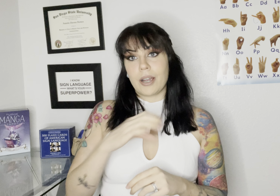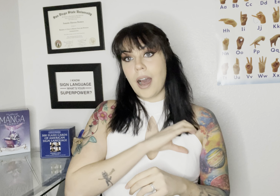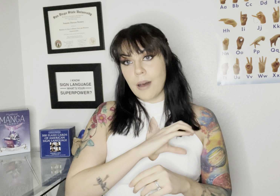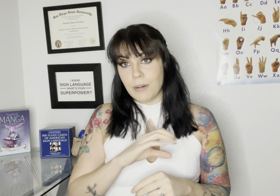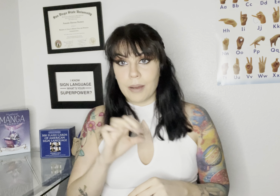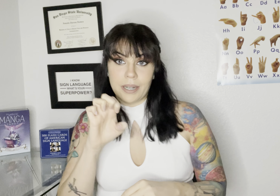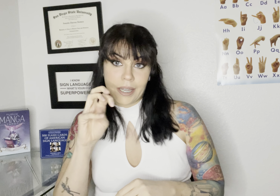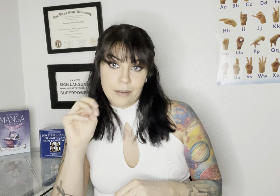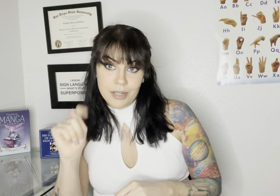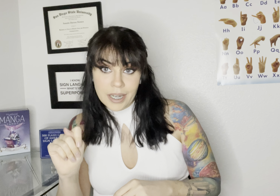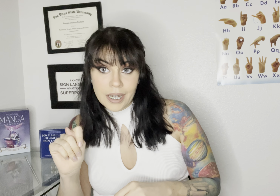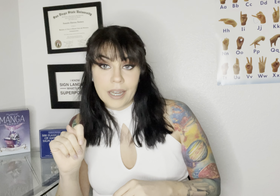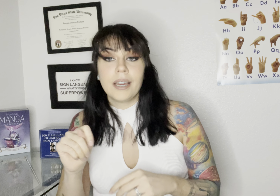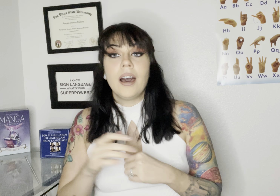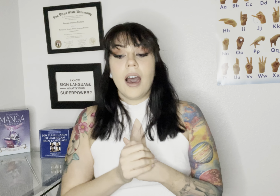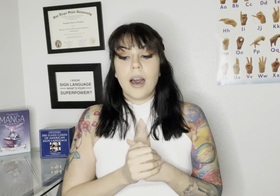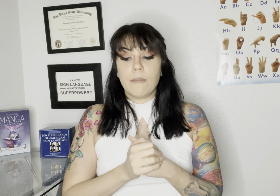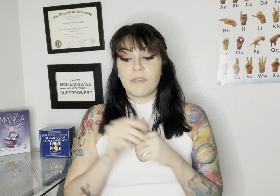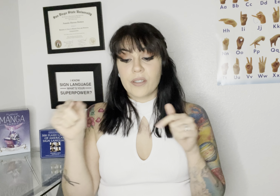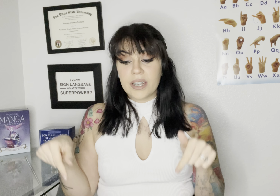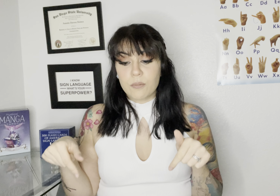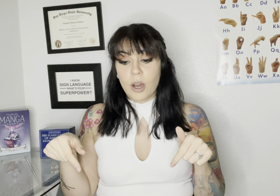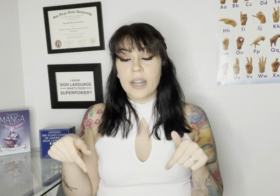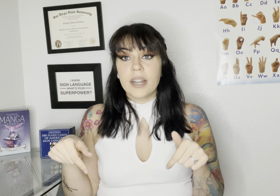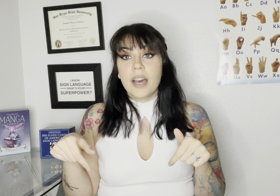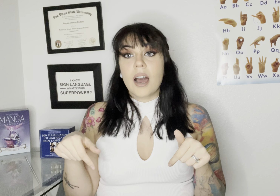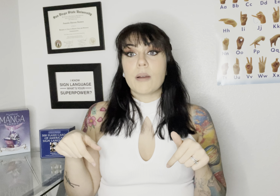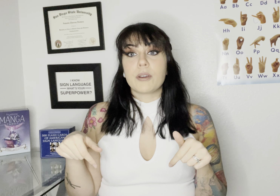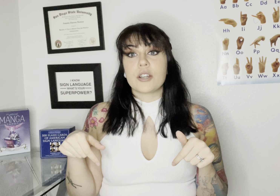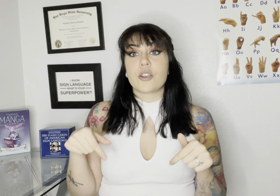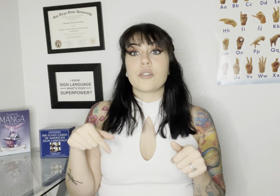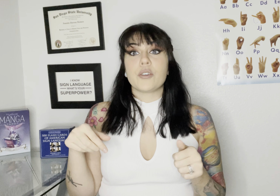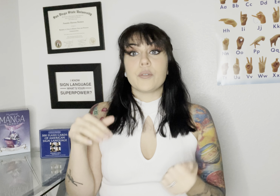cop, I'm an EMT. For this one, I'm gonna show you